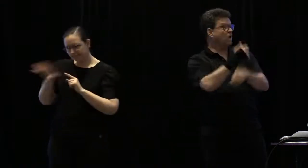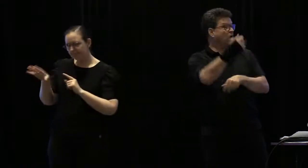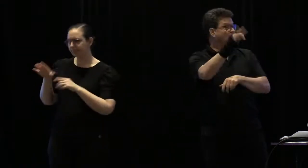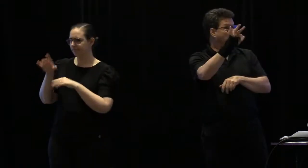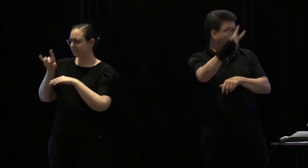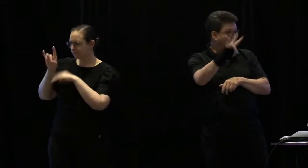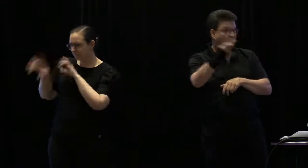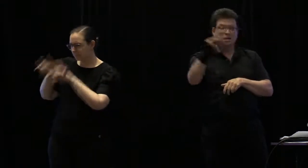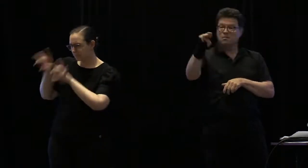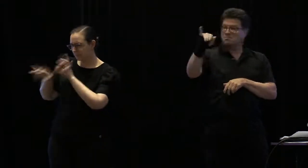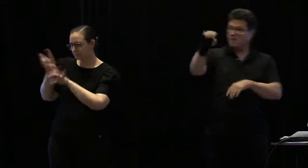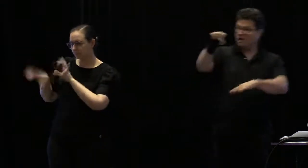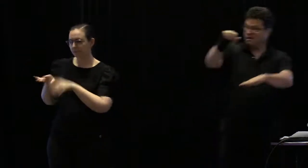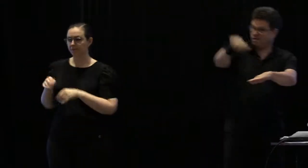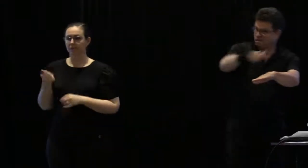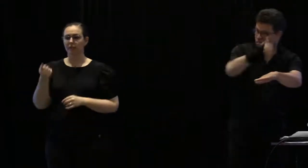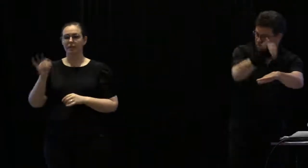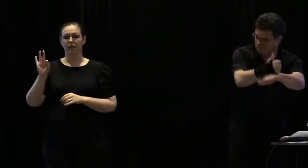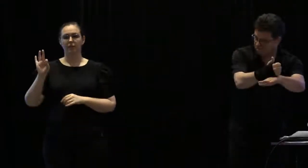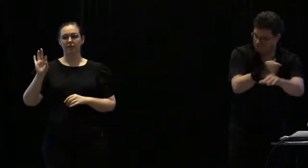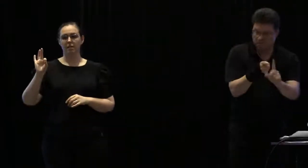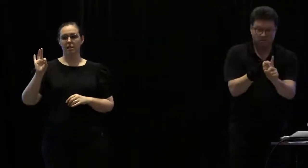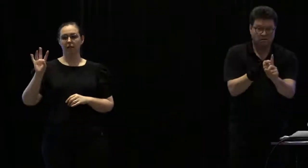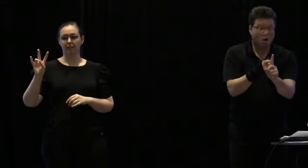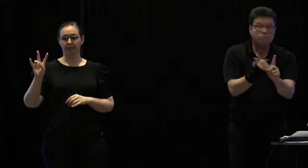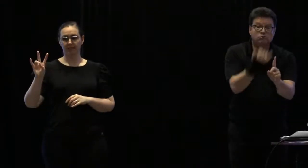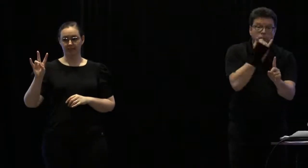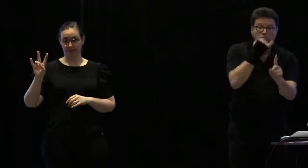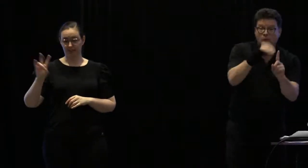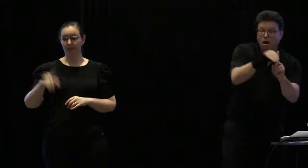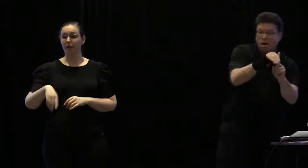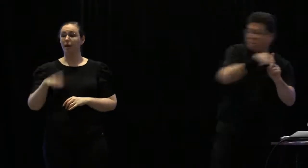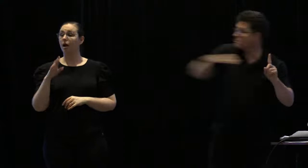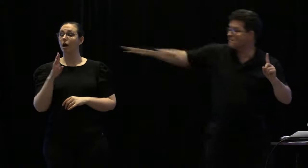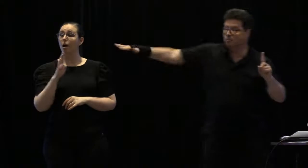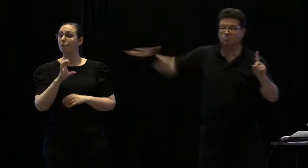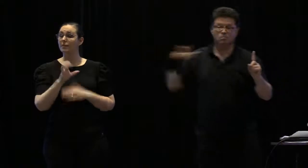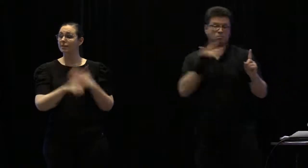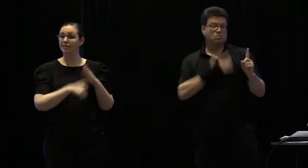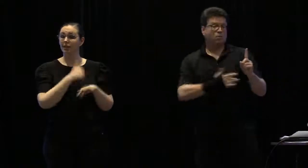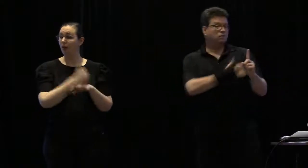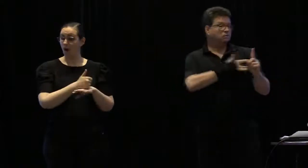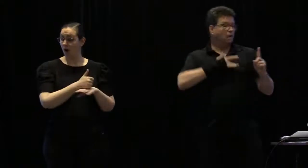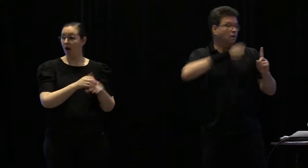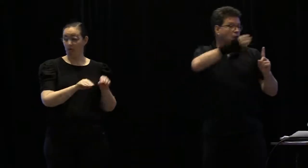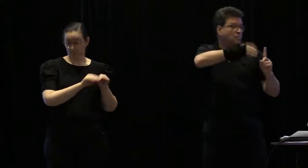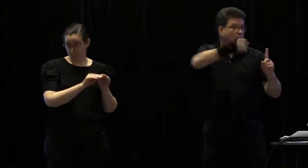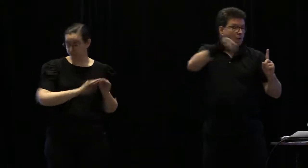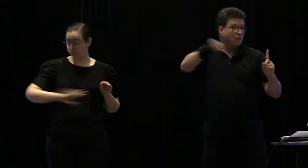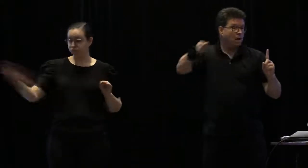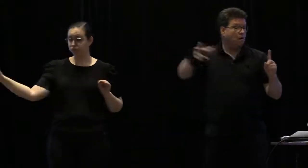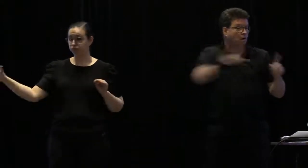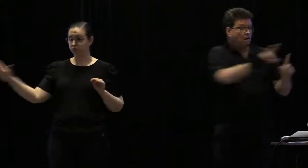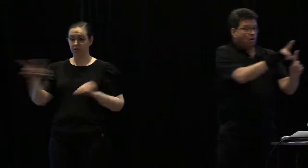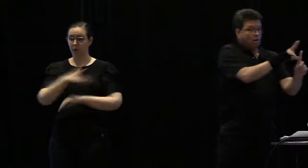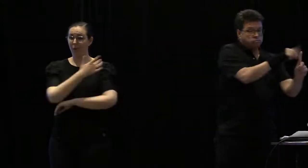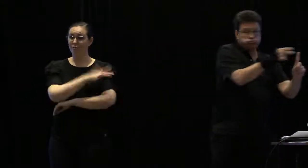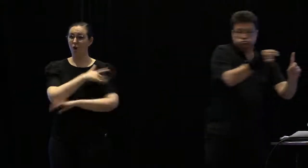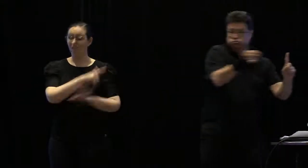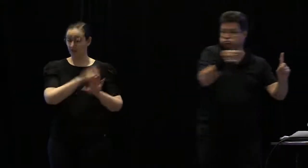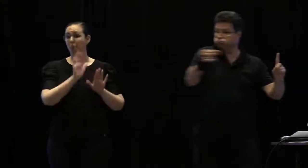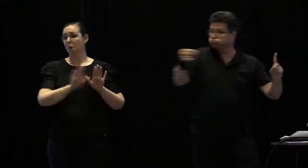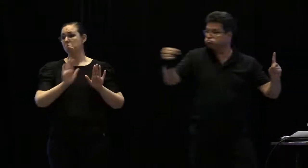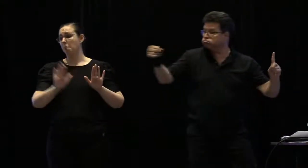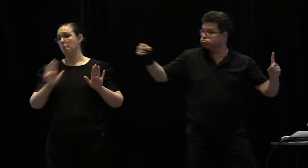we won the case thanks to Henry's expertise. Based on that case, MIS Medical Interpreting